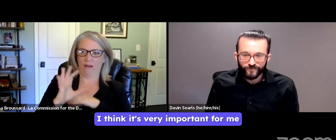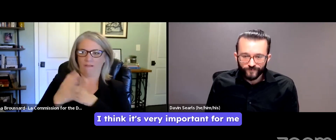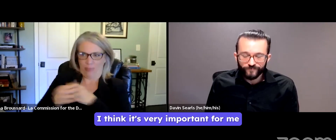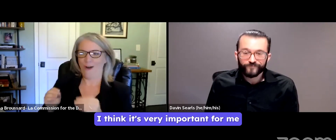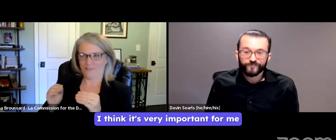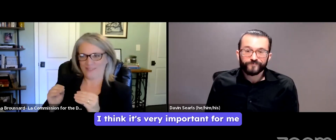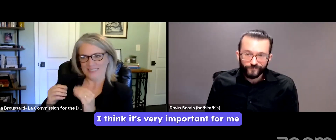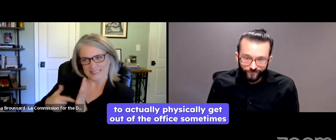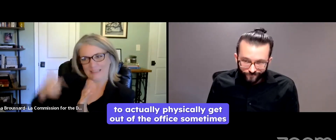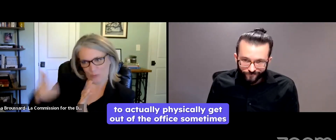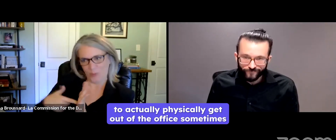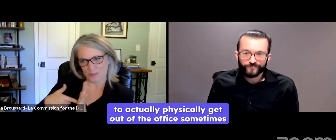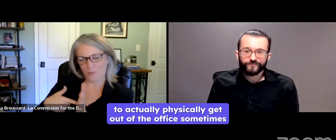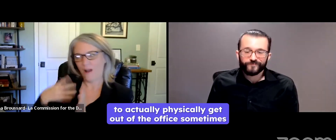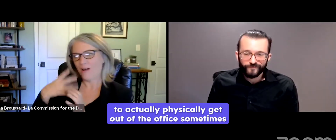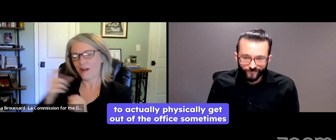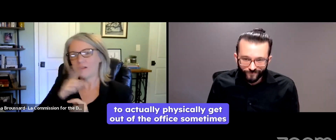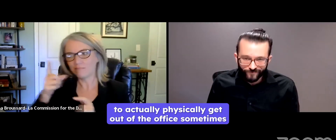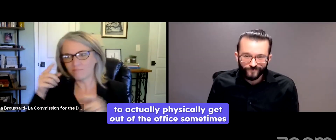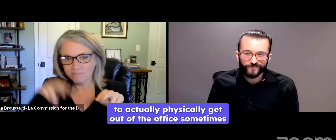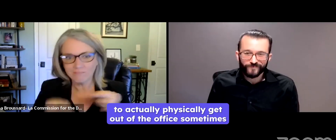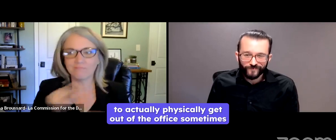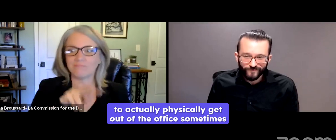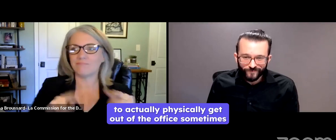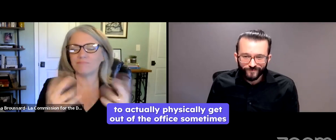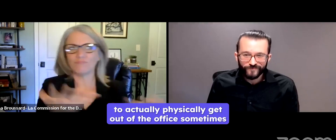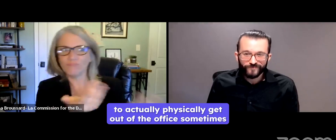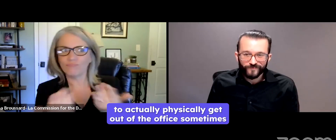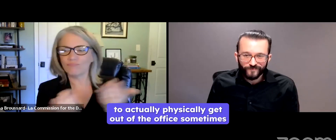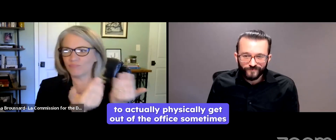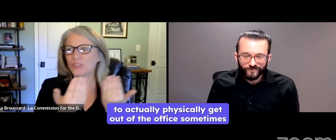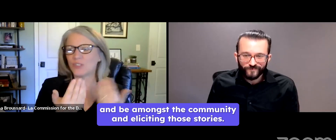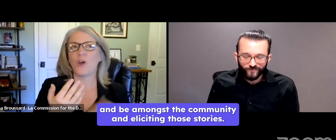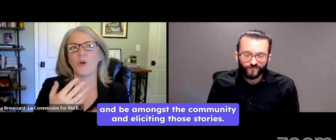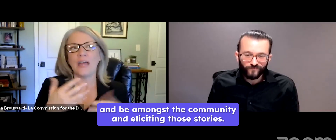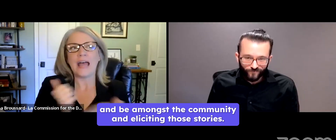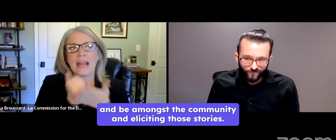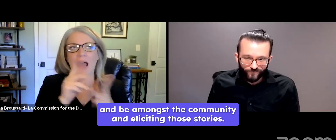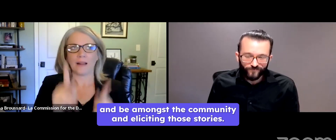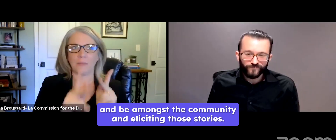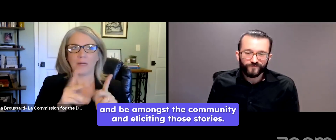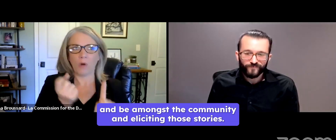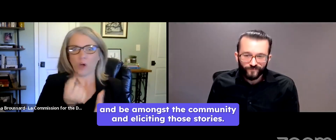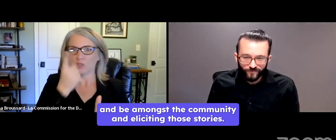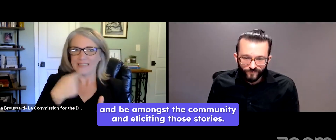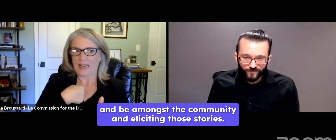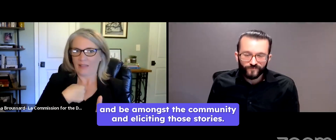very important for me to actually physically get out of the office sometimes and be amongst the community and eliciting